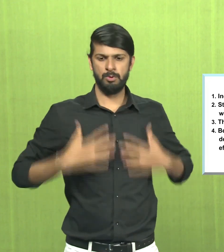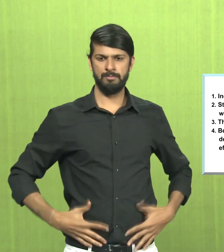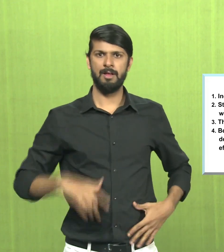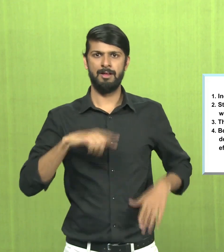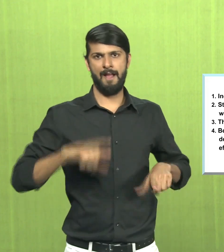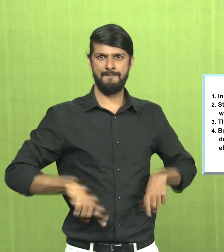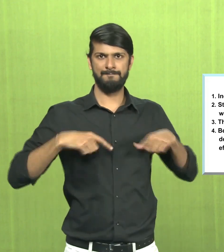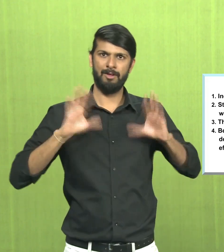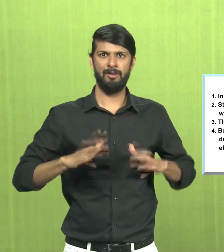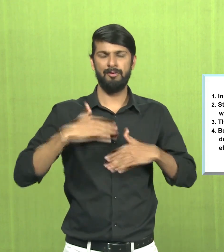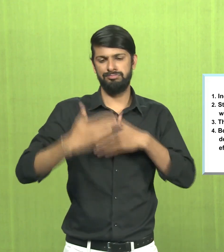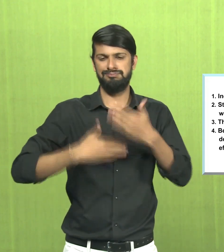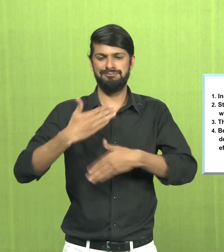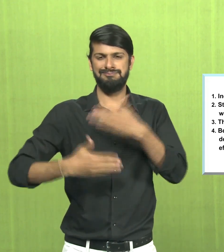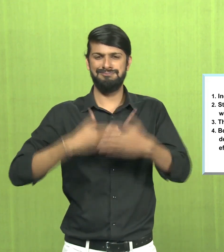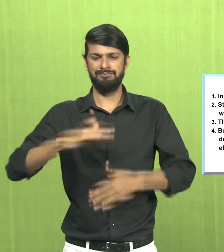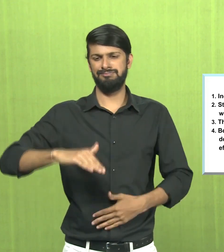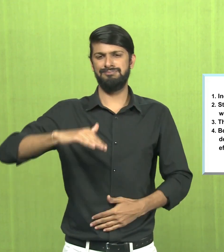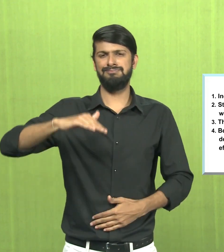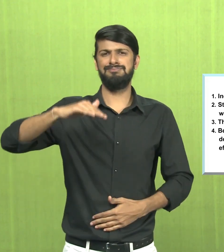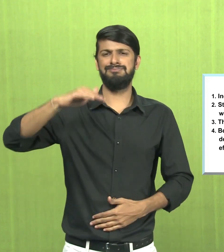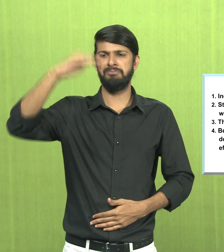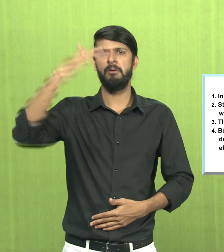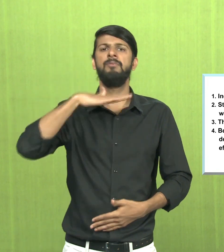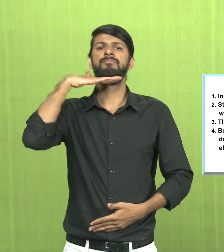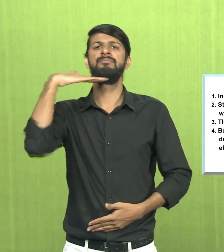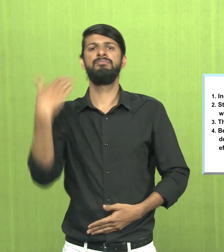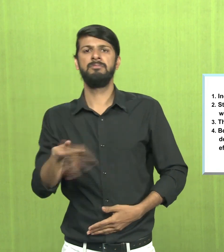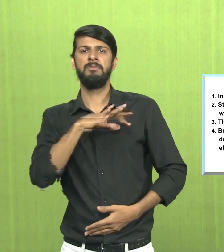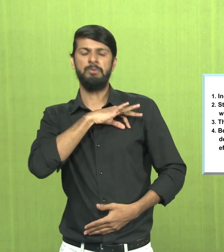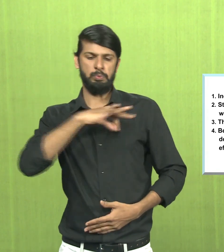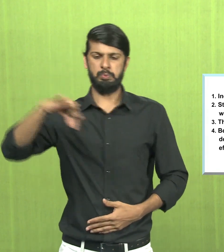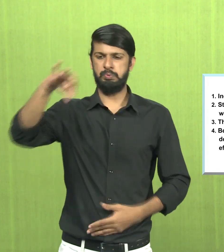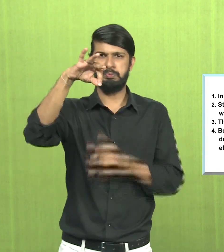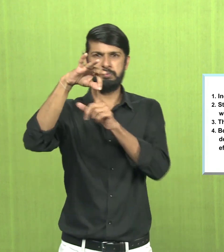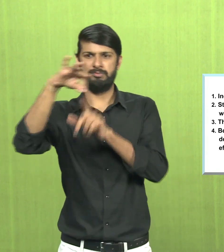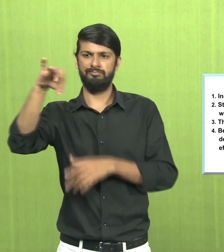life, death and rebirth.